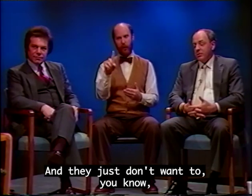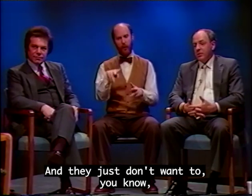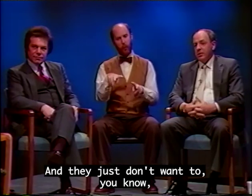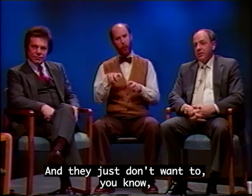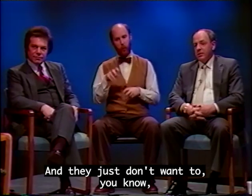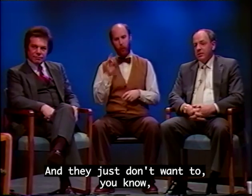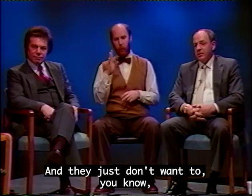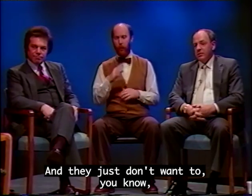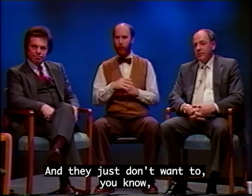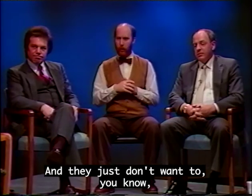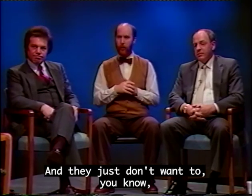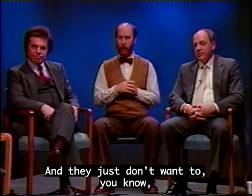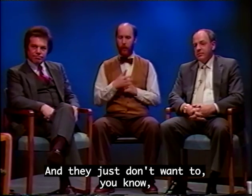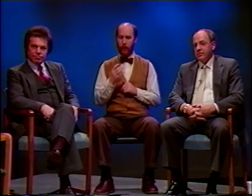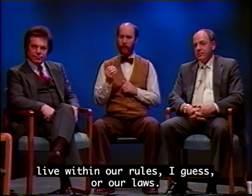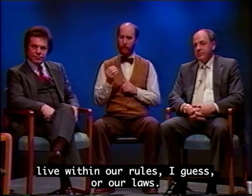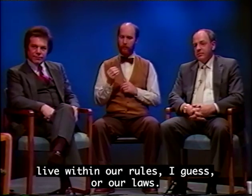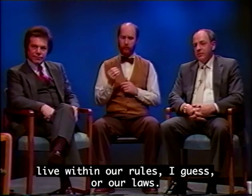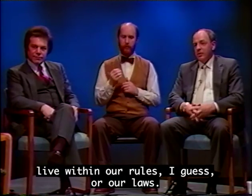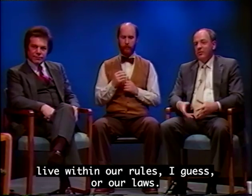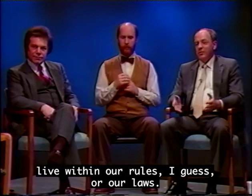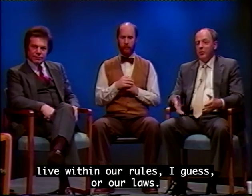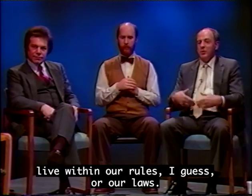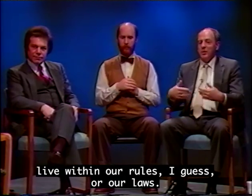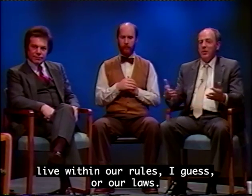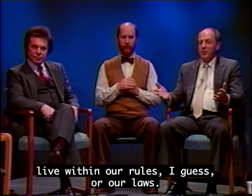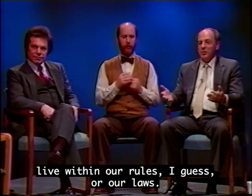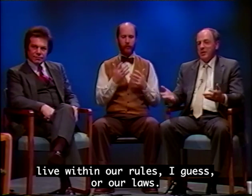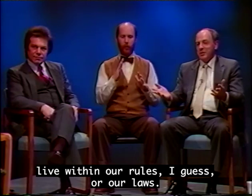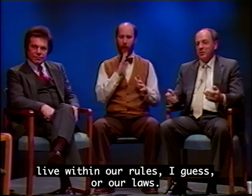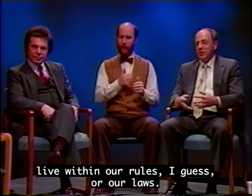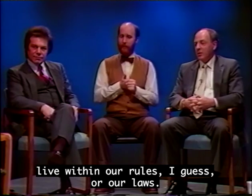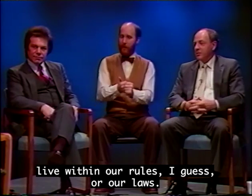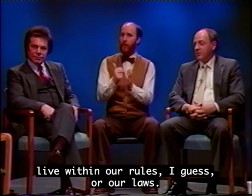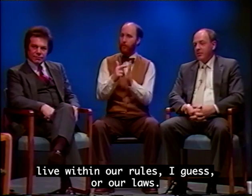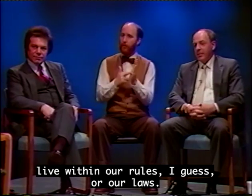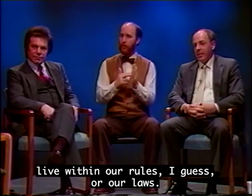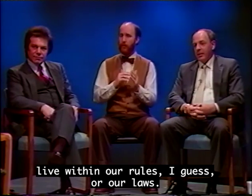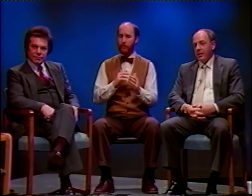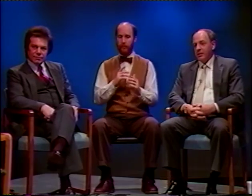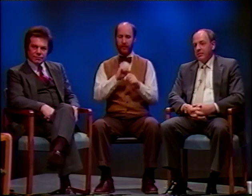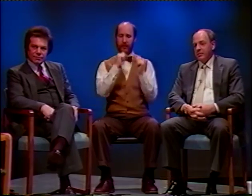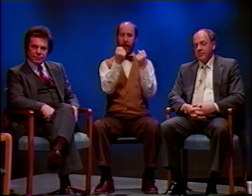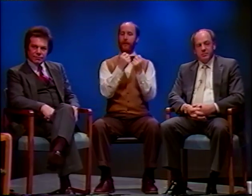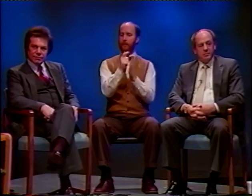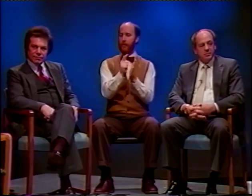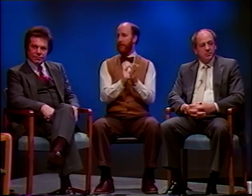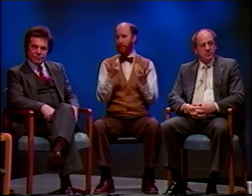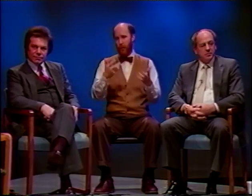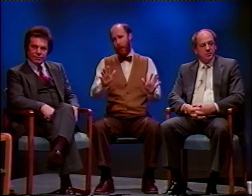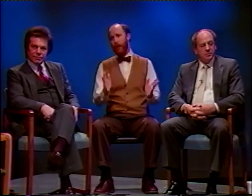they just don't want to, live within our rules, I guess, or our laws.